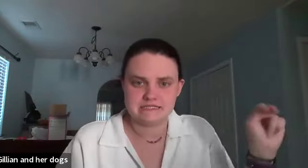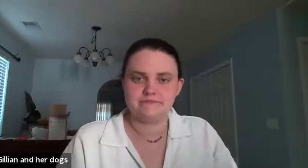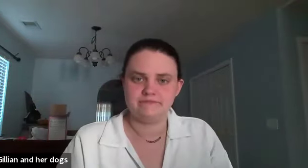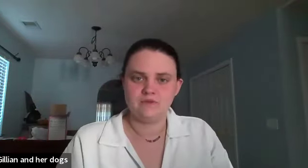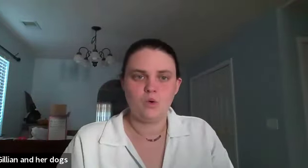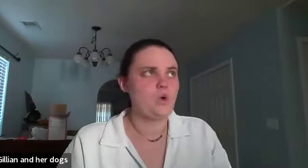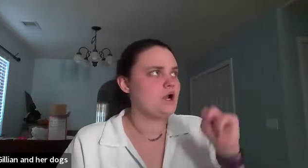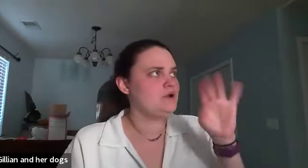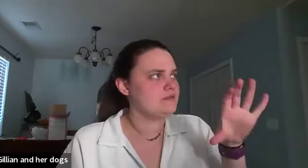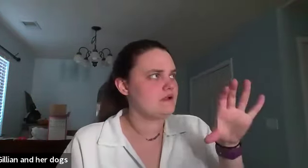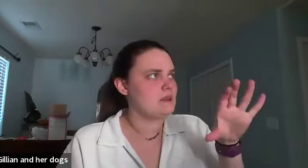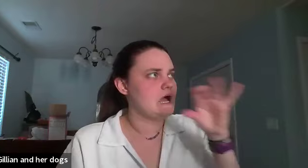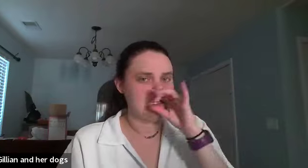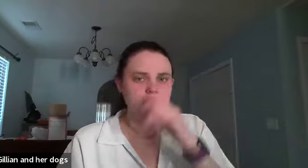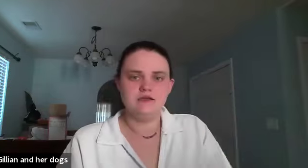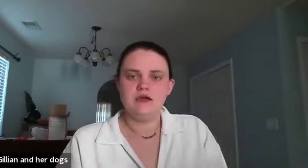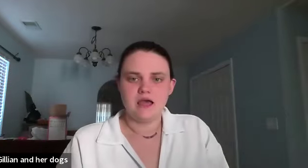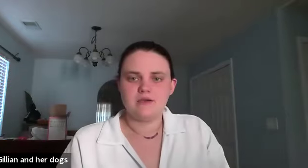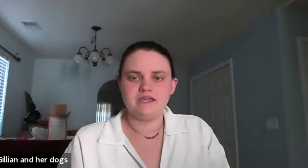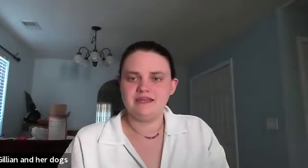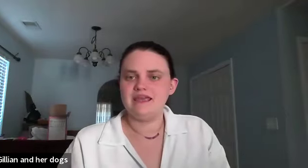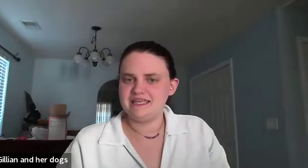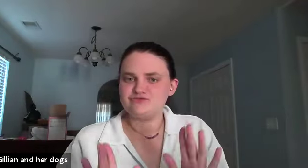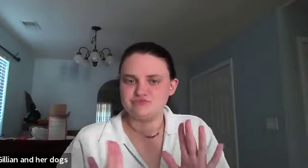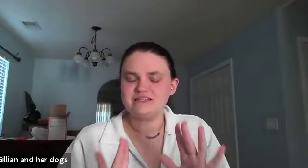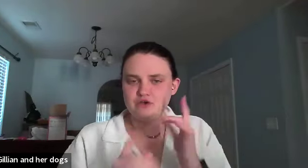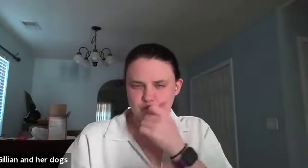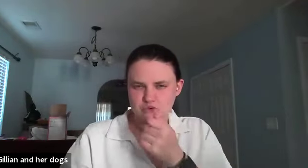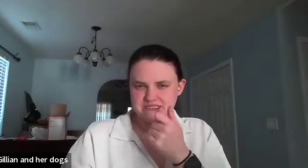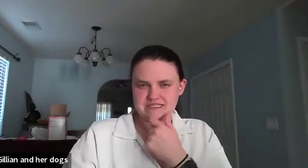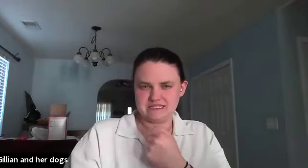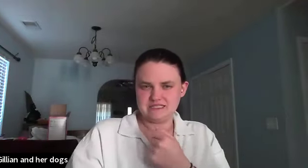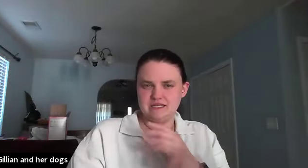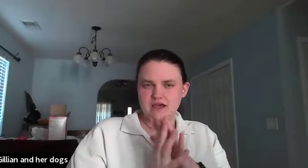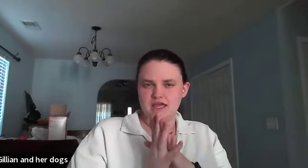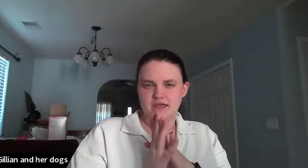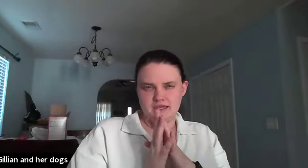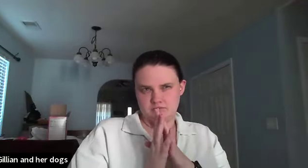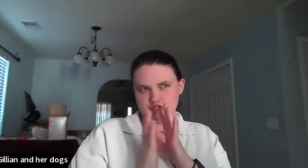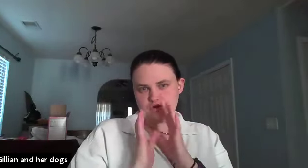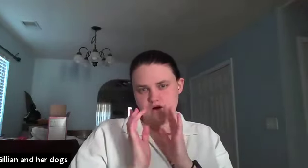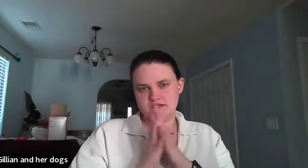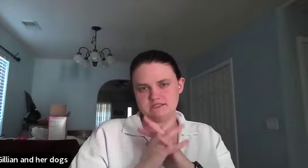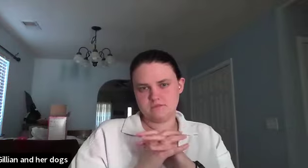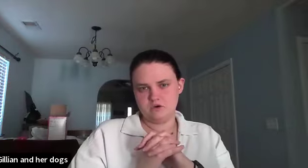Tennessee or North Carolina. I mean, it's really cool to see. And like when you're talking to